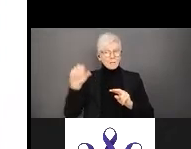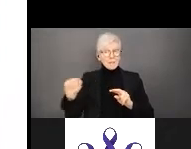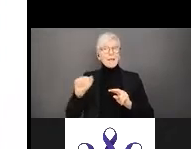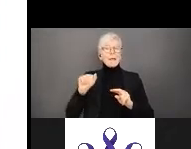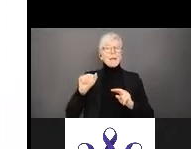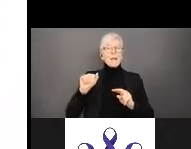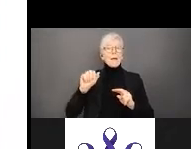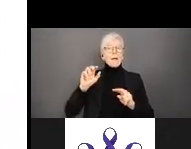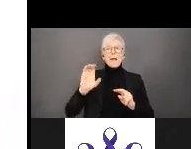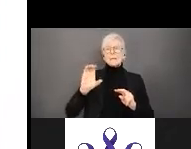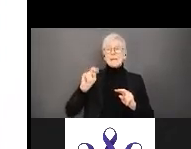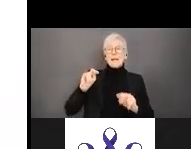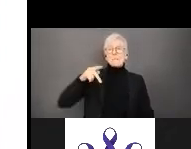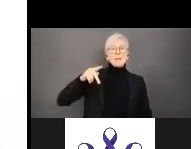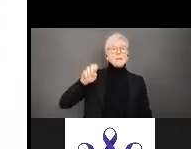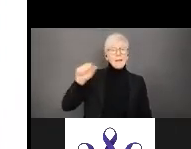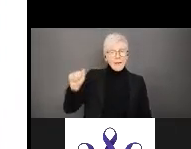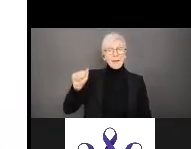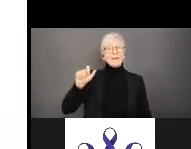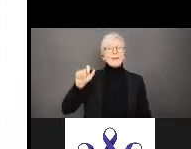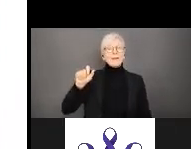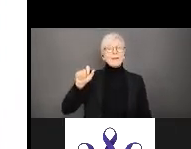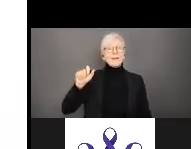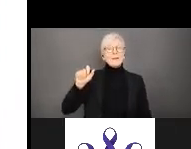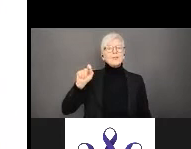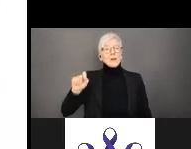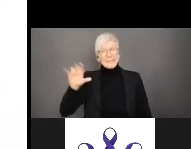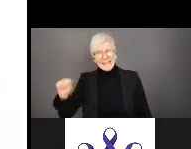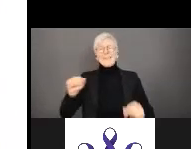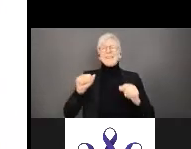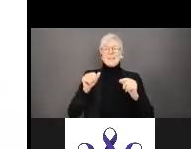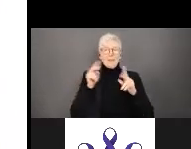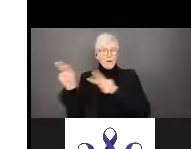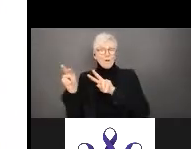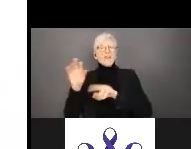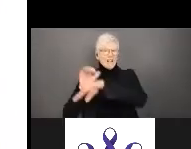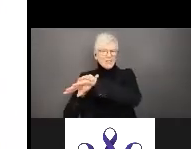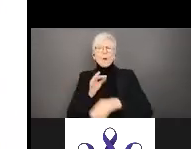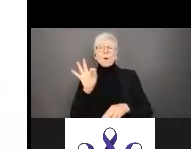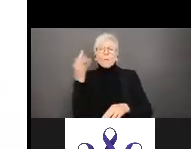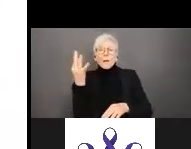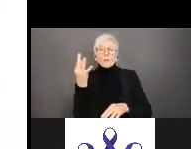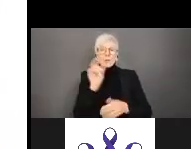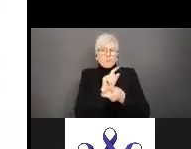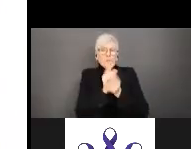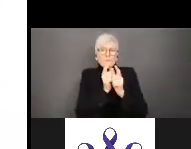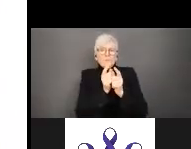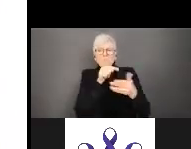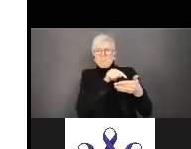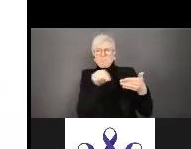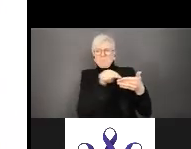futureus.cnpea.ca if you're curious. You can right now find it in English. The French version is going to be available a little bit later this week, so stay tuned for